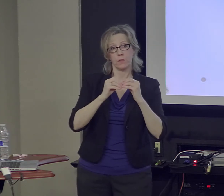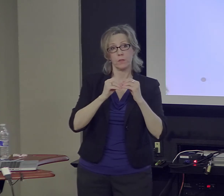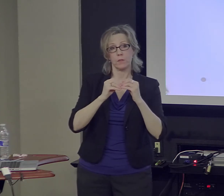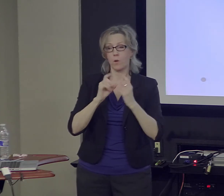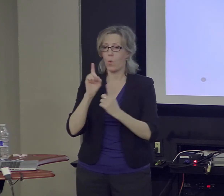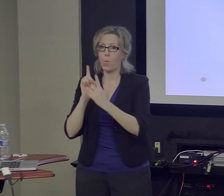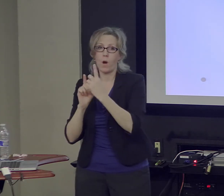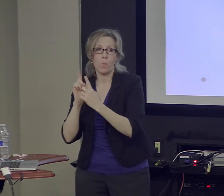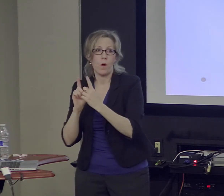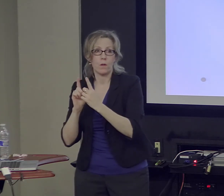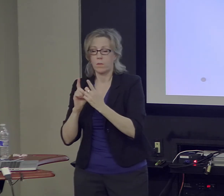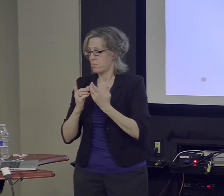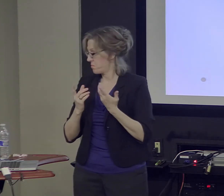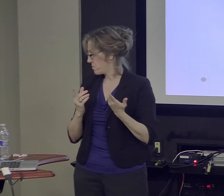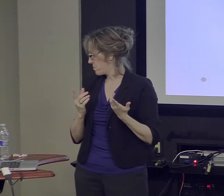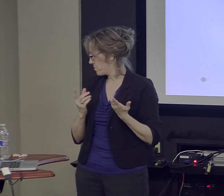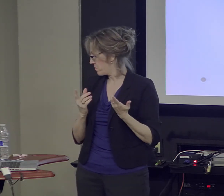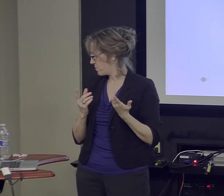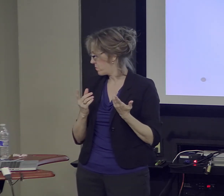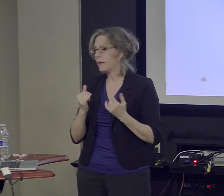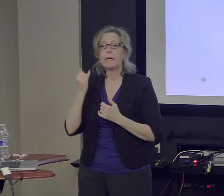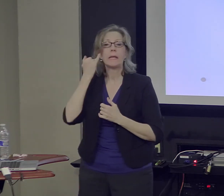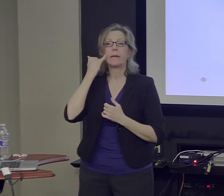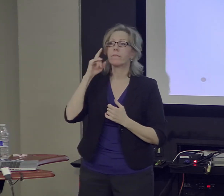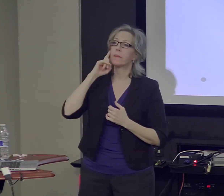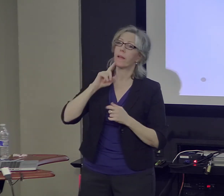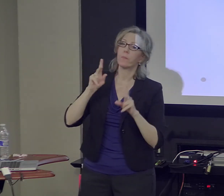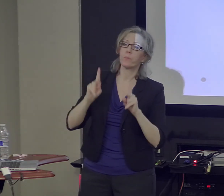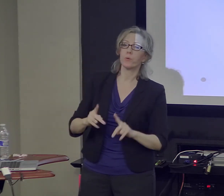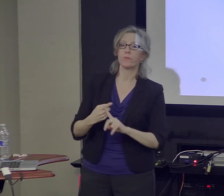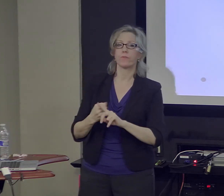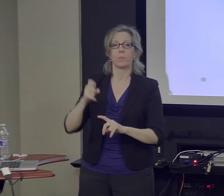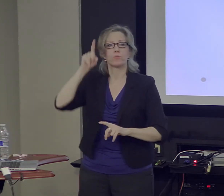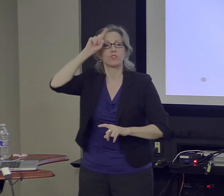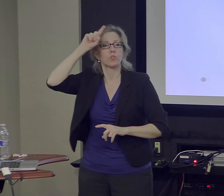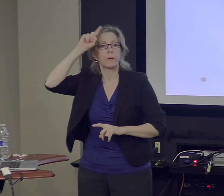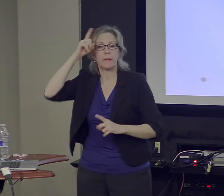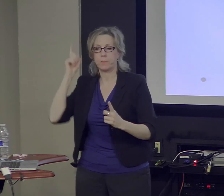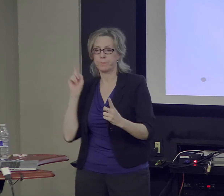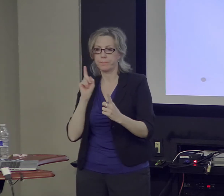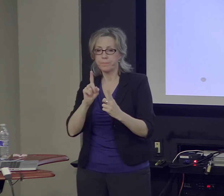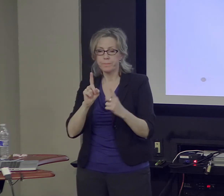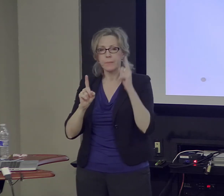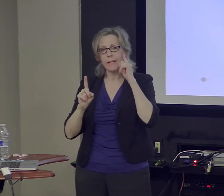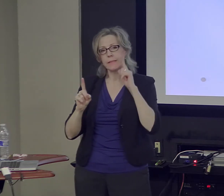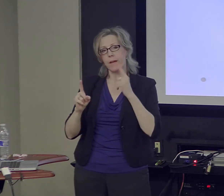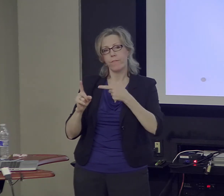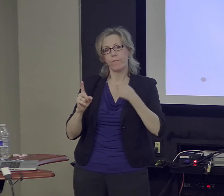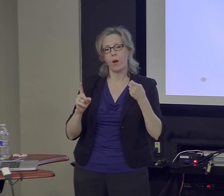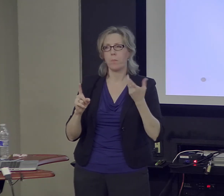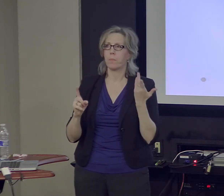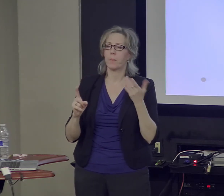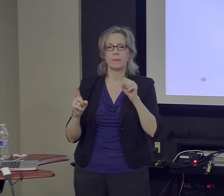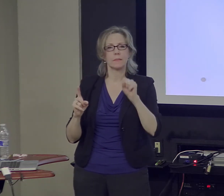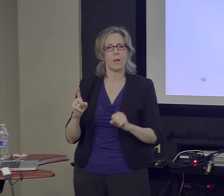And where do we see international sign being applied? In conferences, in one-on-one